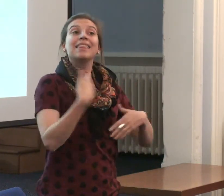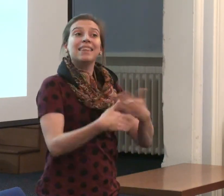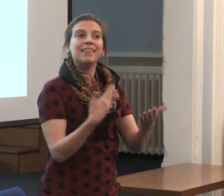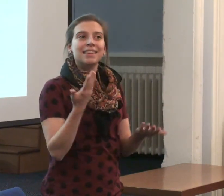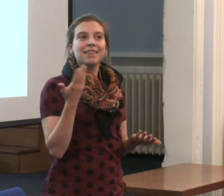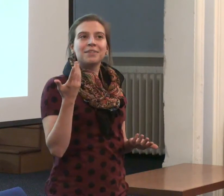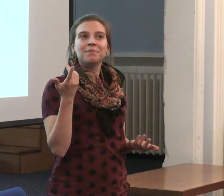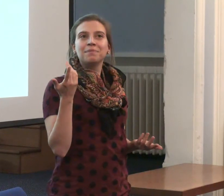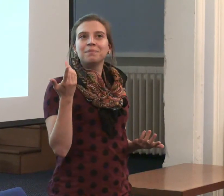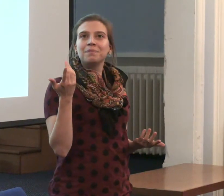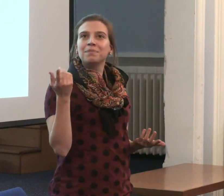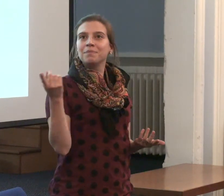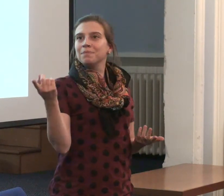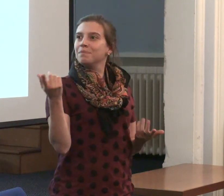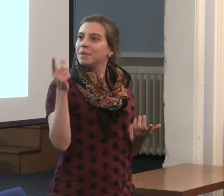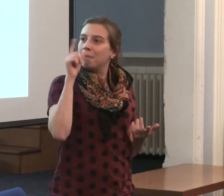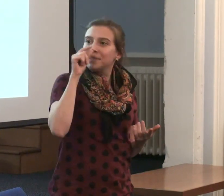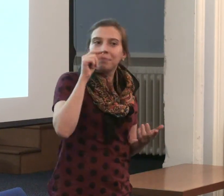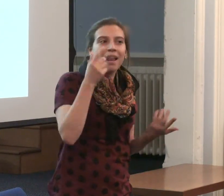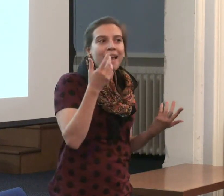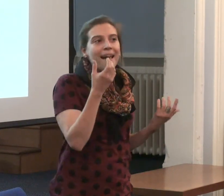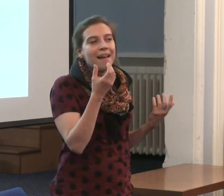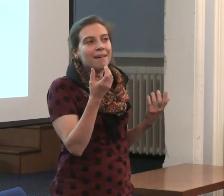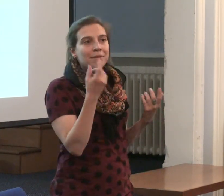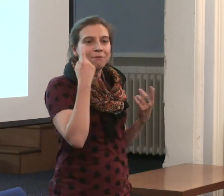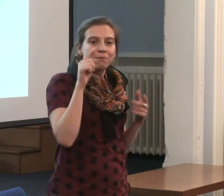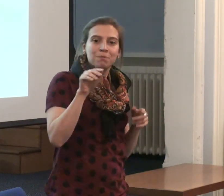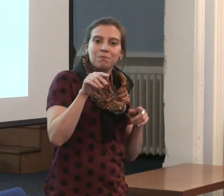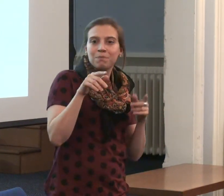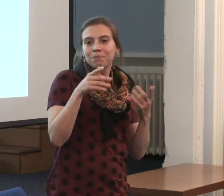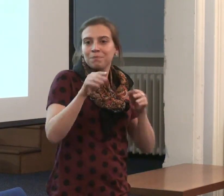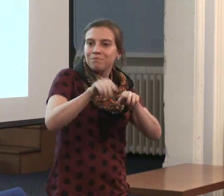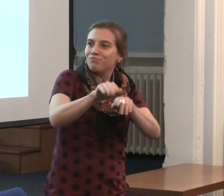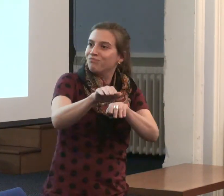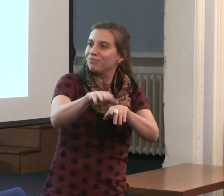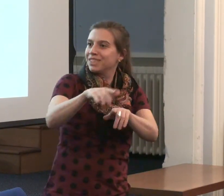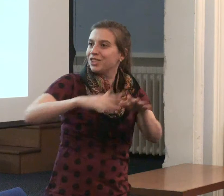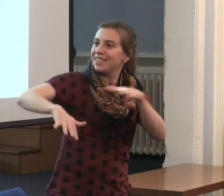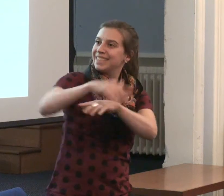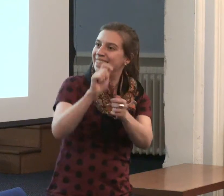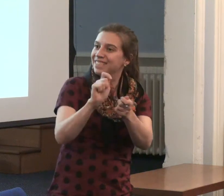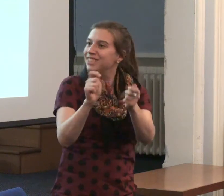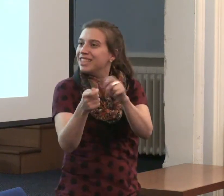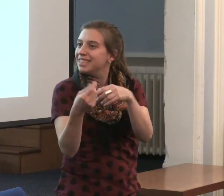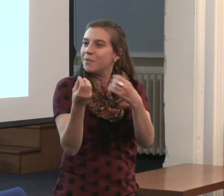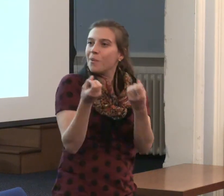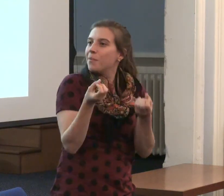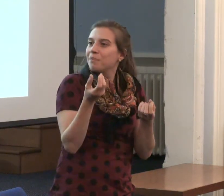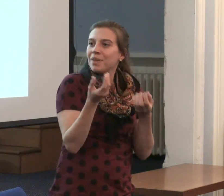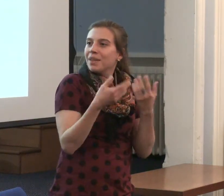results from your study. What do you think the possibilities are now to